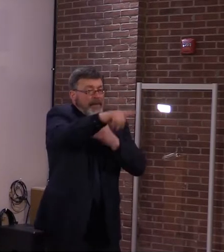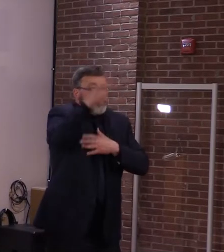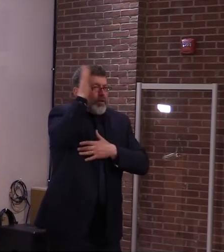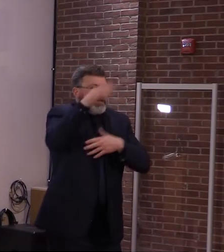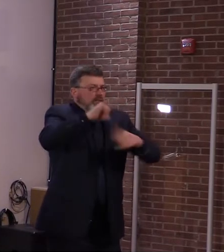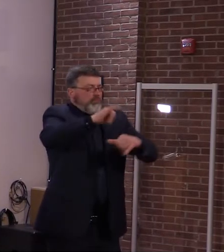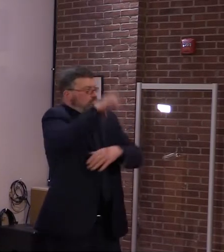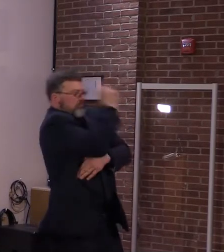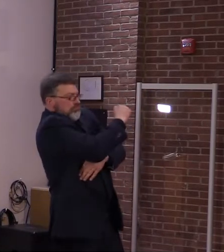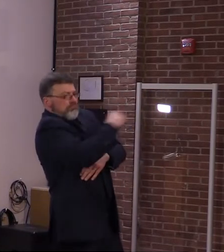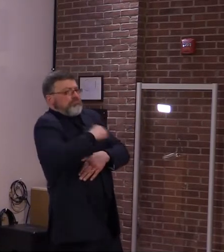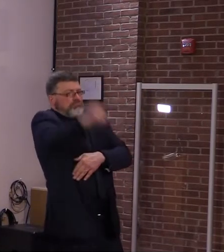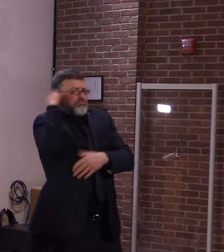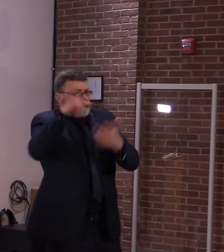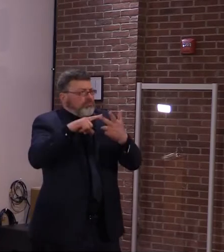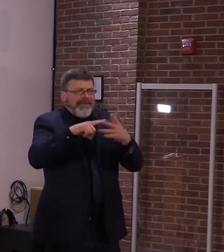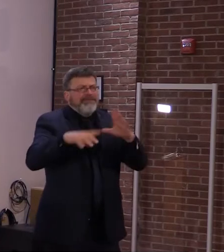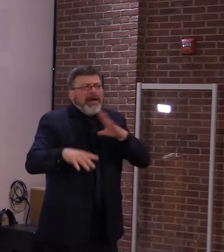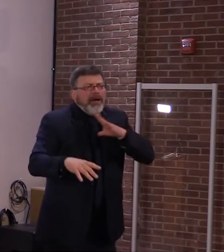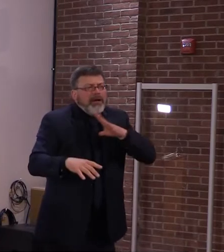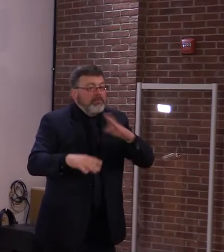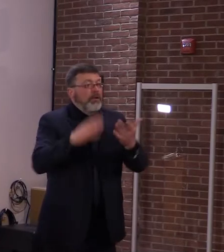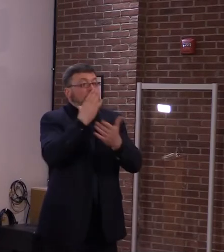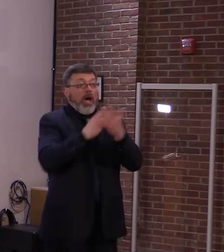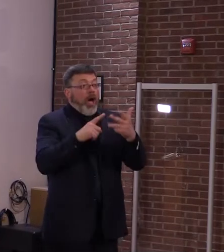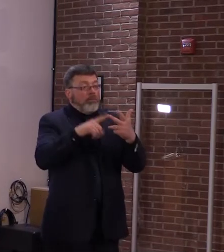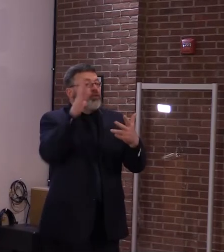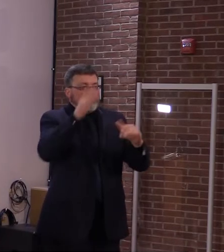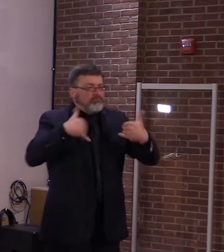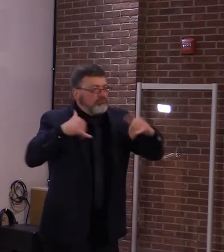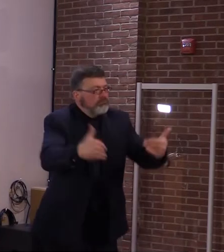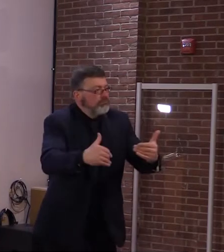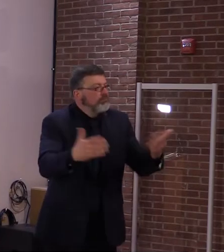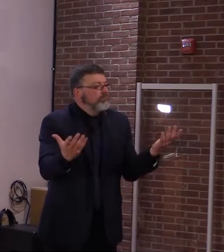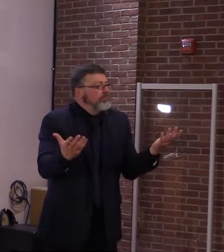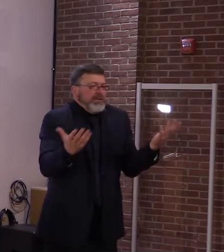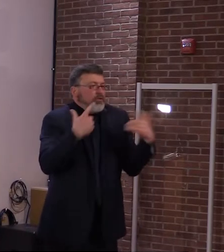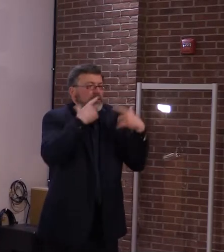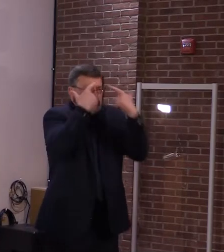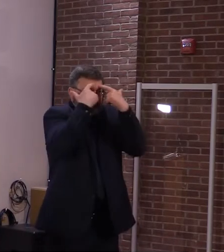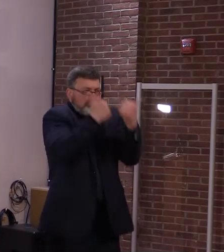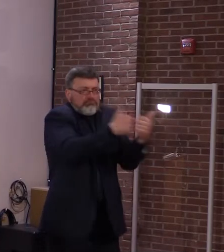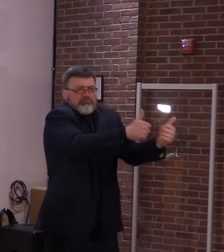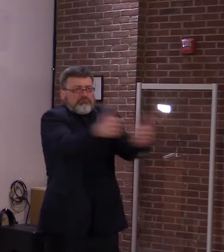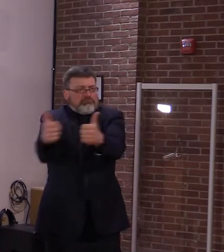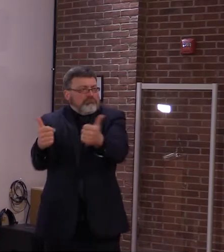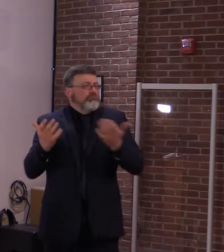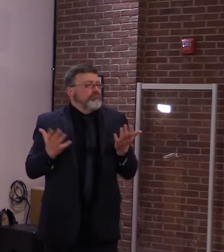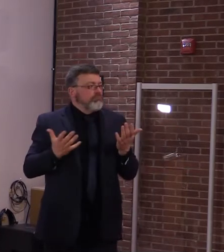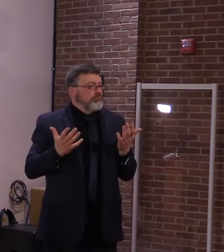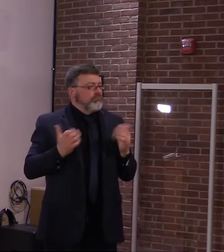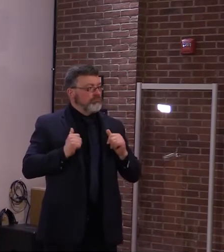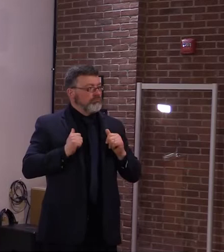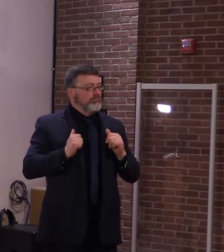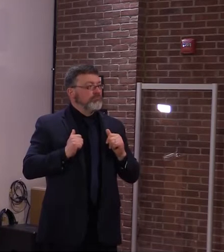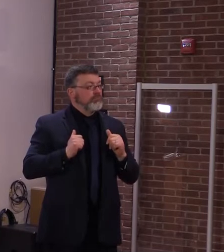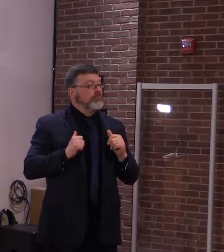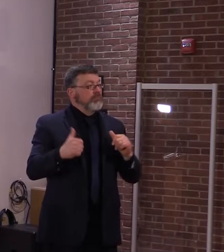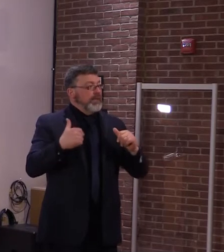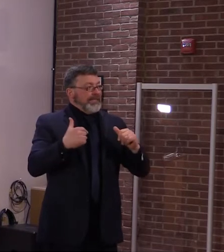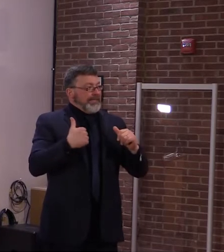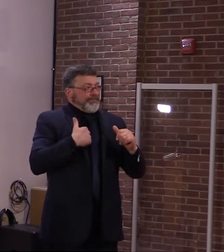So it's difficult to say at this point who's not showing up, because we're not offering the Johnson & Johnson right now.